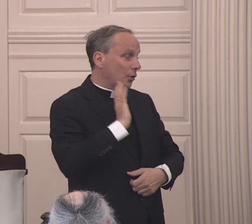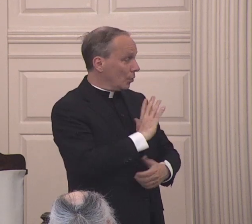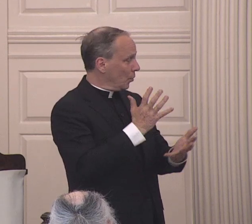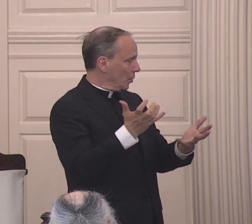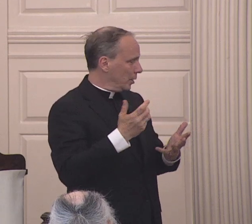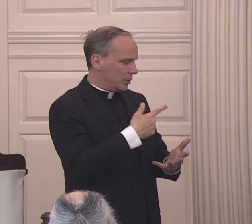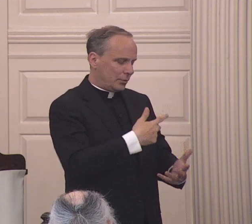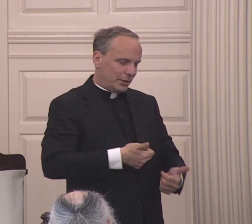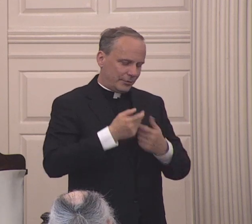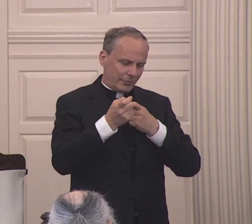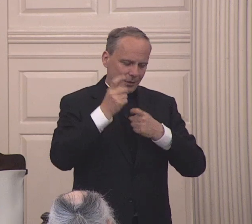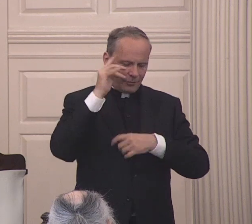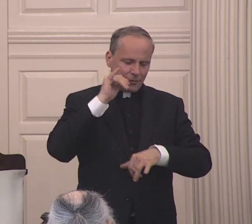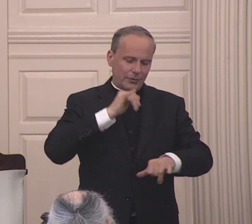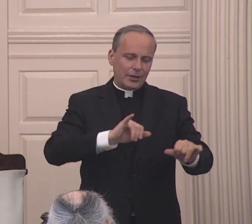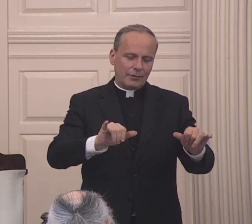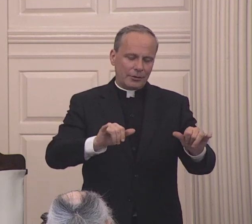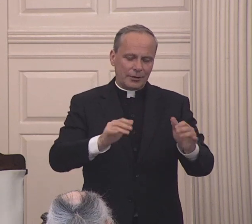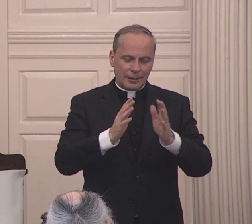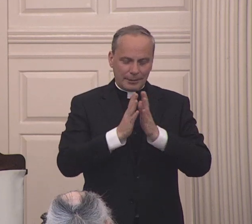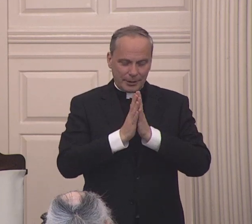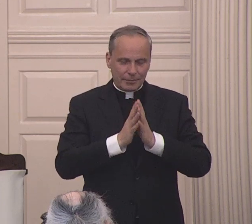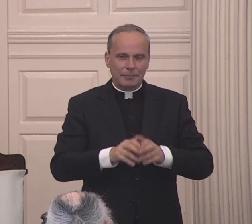reign forever and ever."